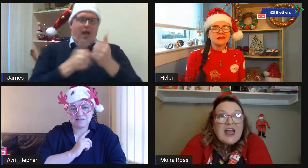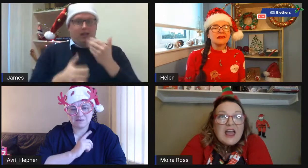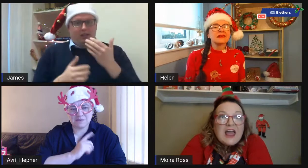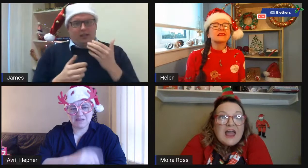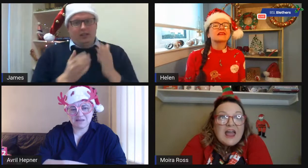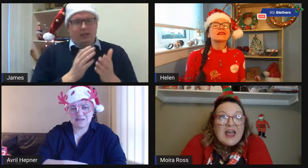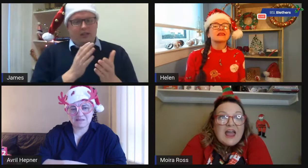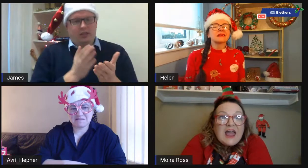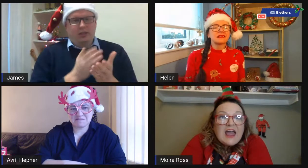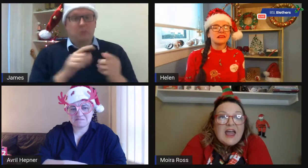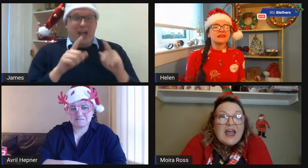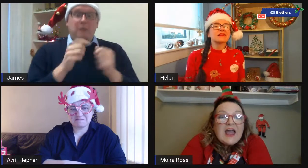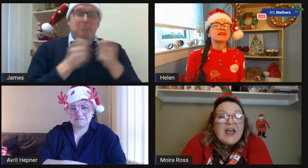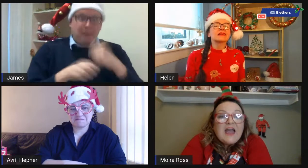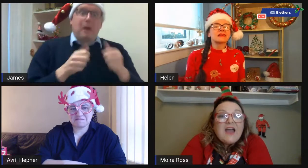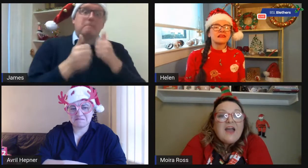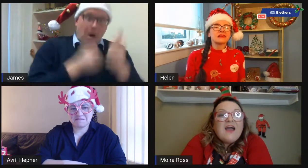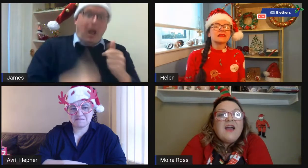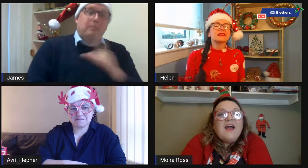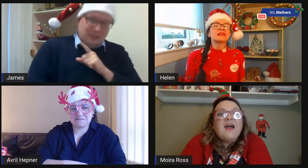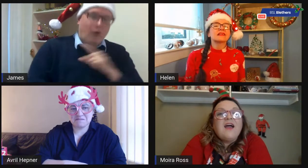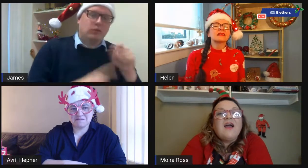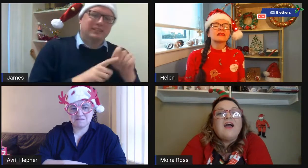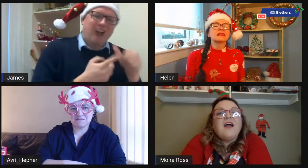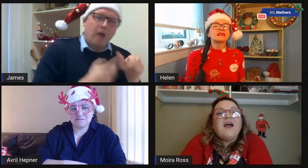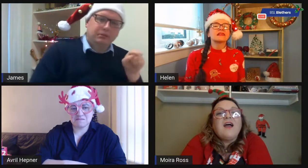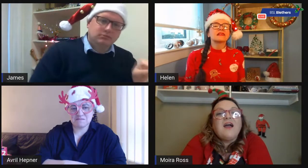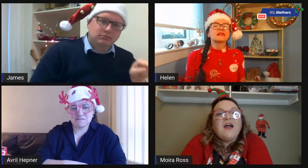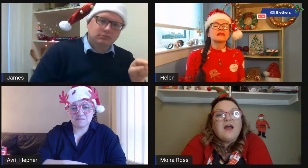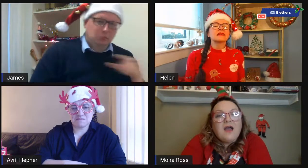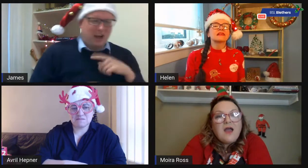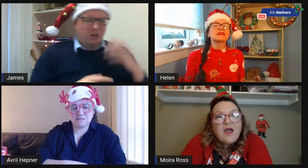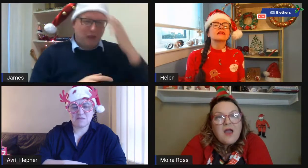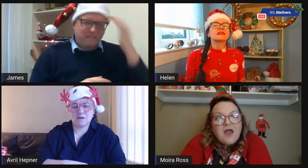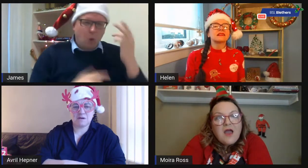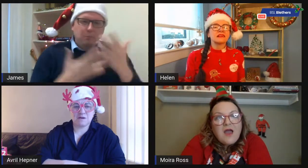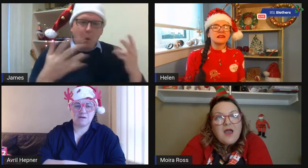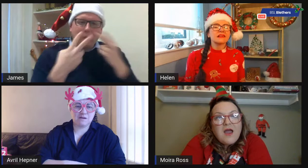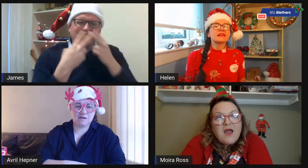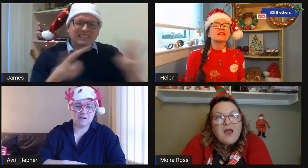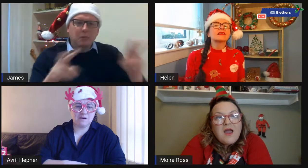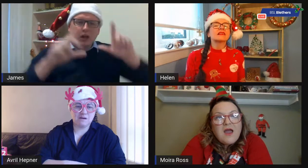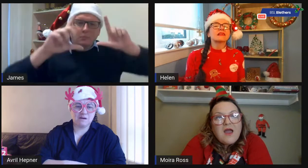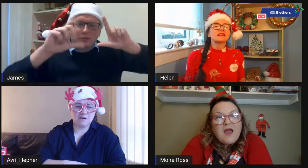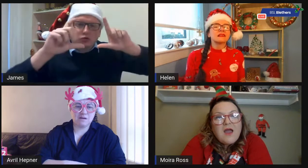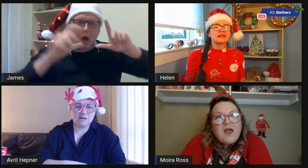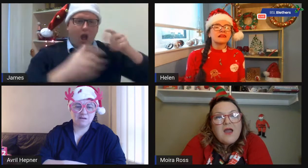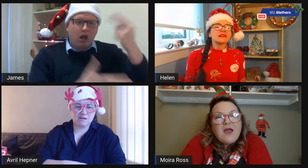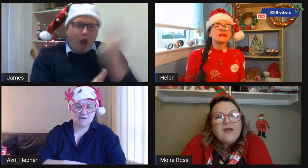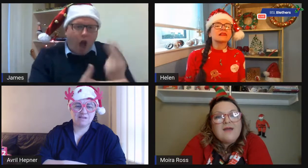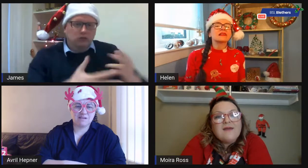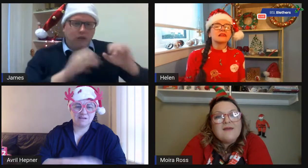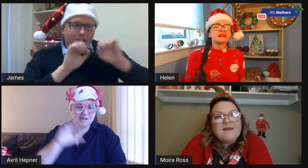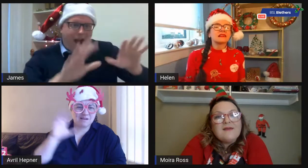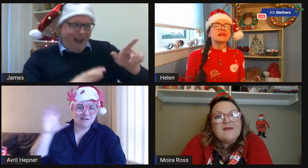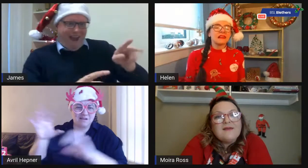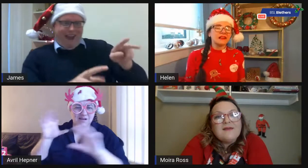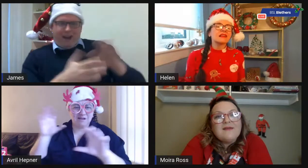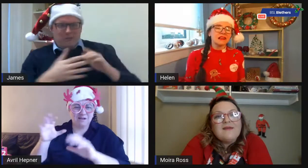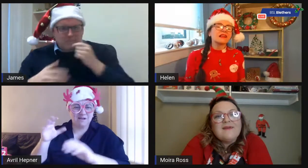George III's reign where Christmas trees were introduced in Britain, but it became popularised by Prince